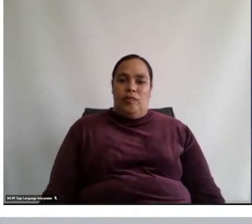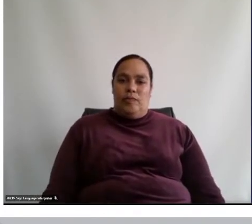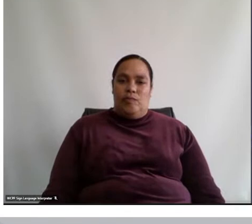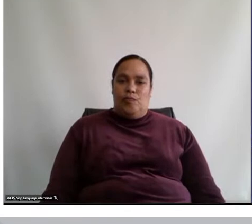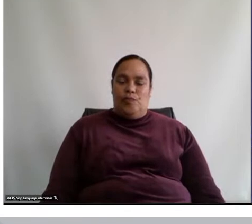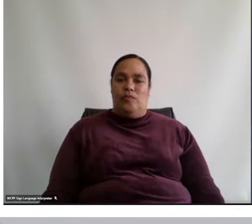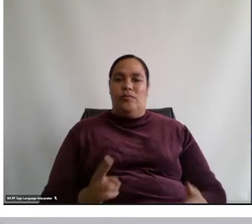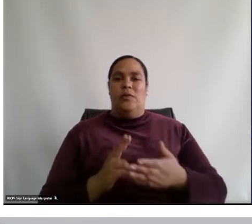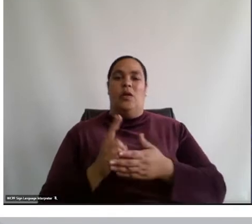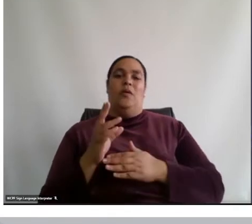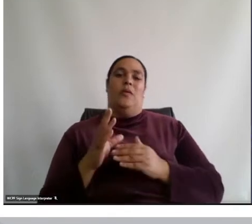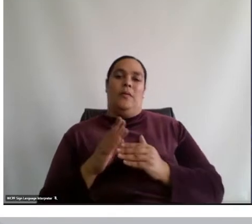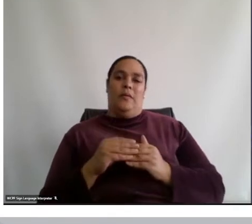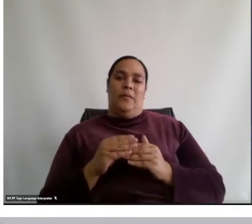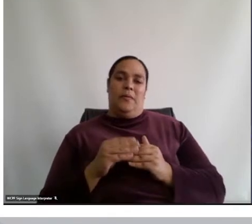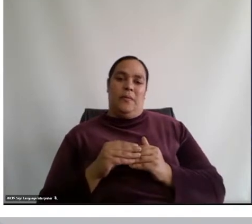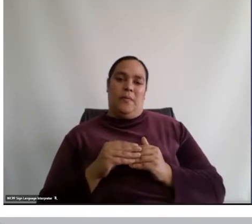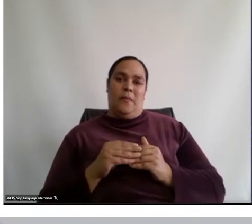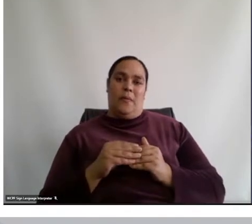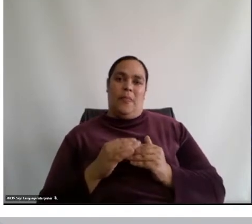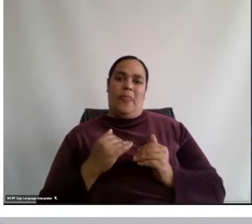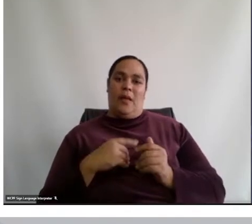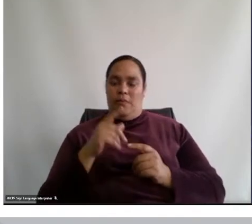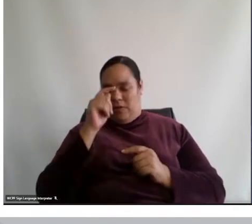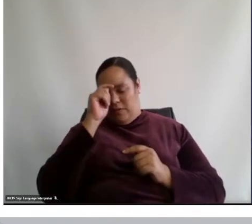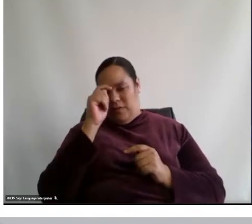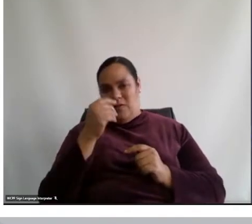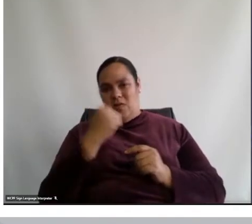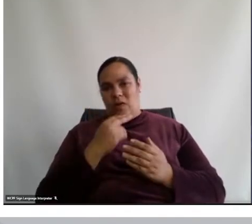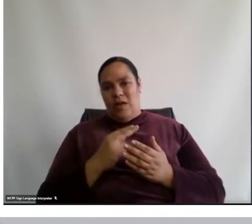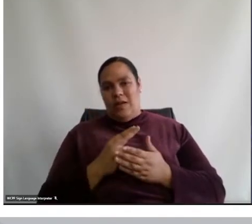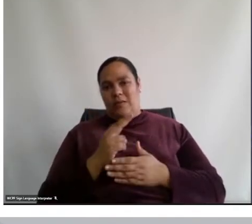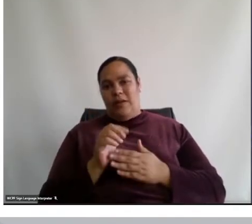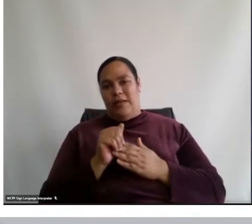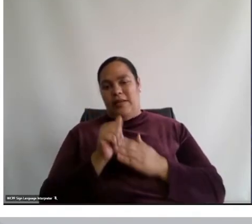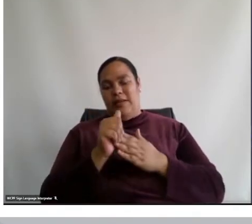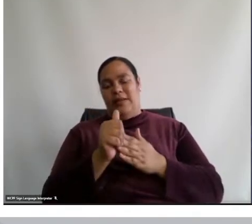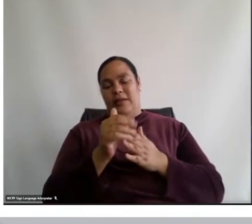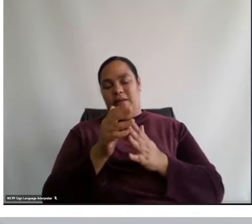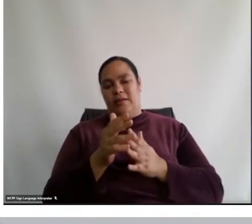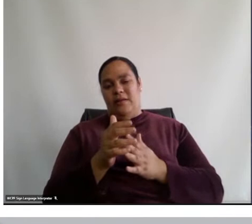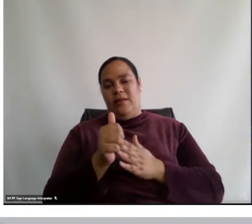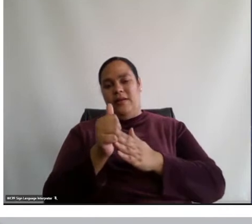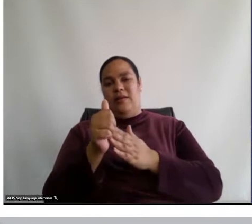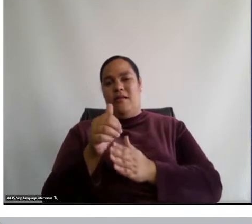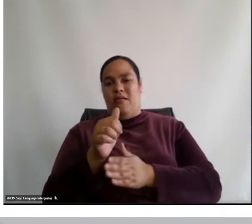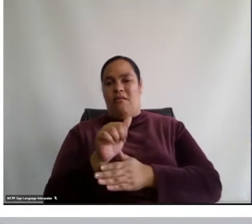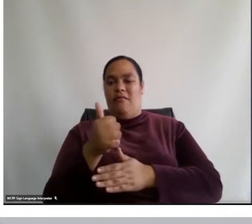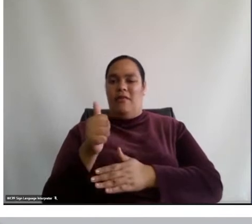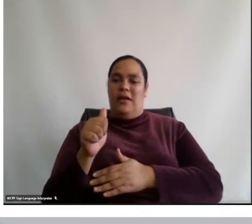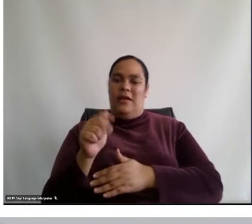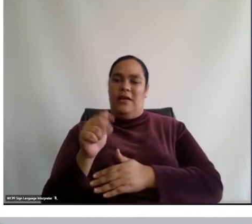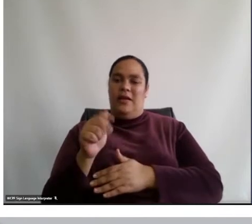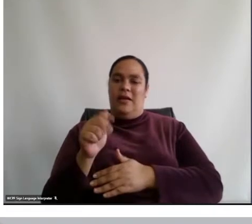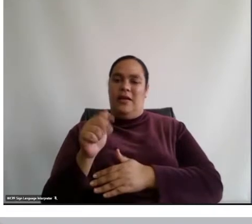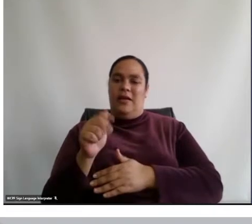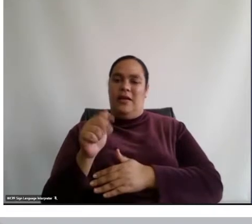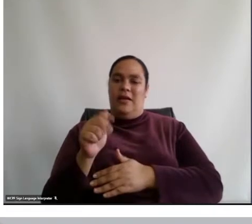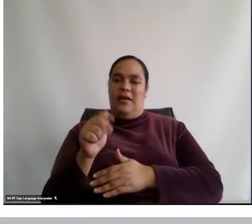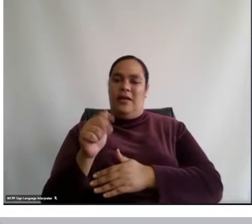Honourable Members, I now recognise the Honourable, the Leader of the Opposition. Thank you very